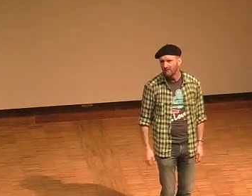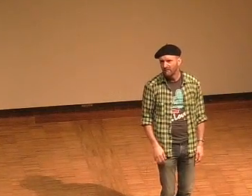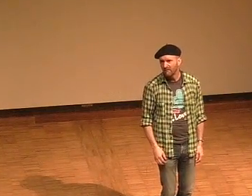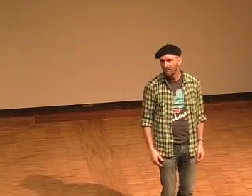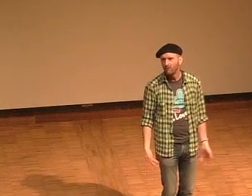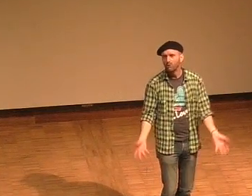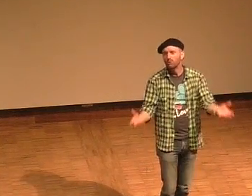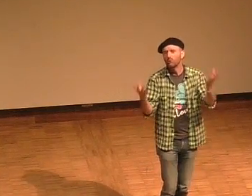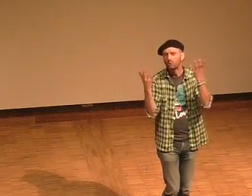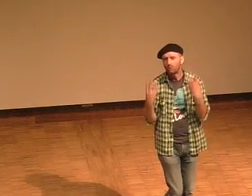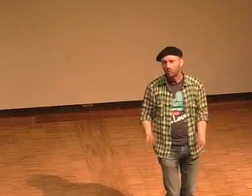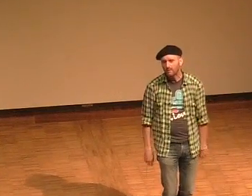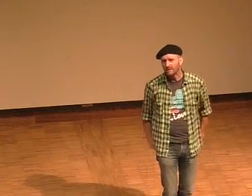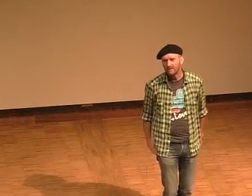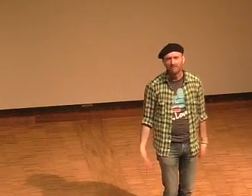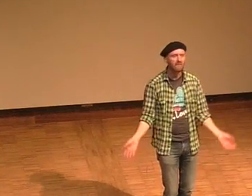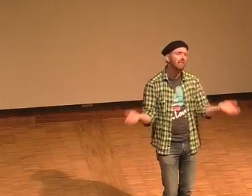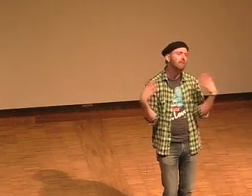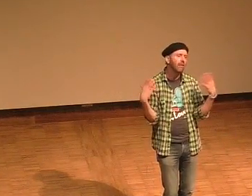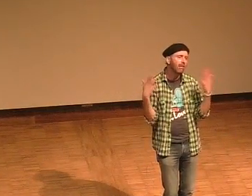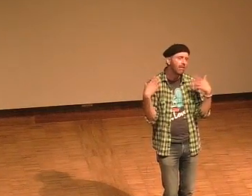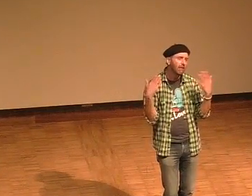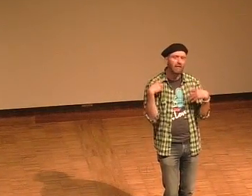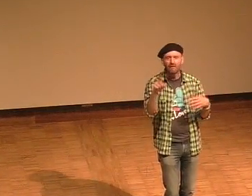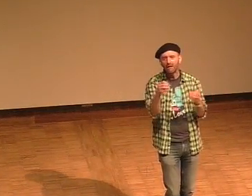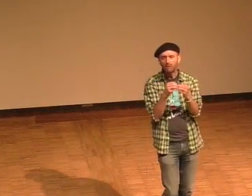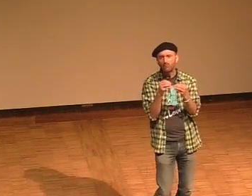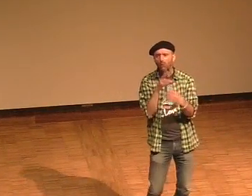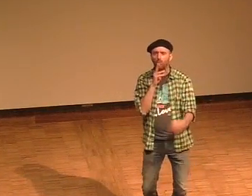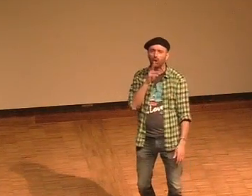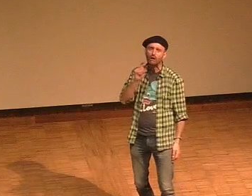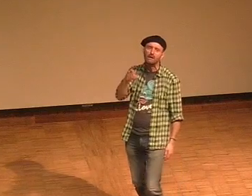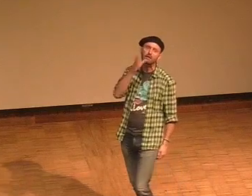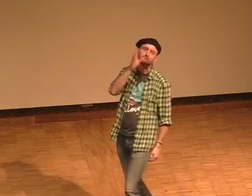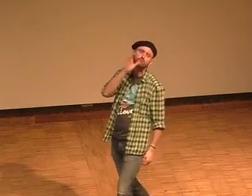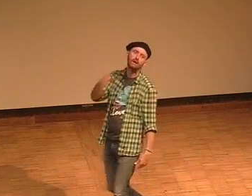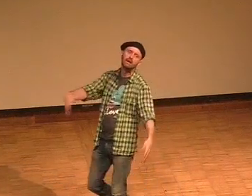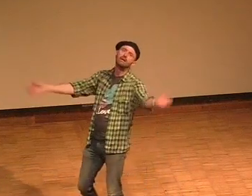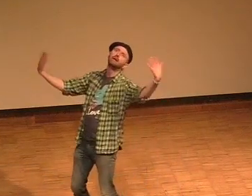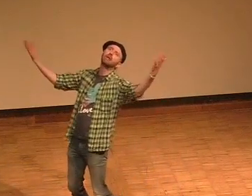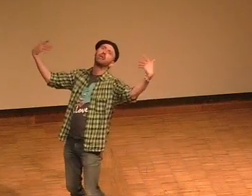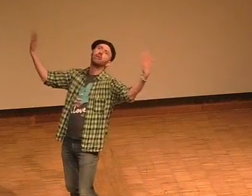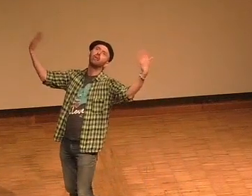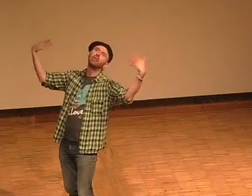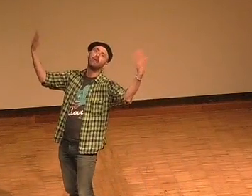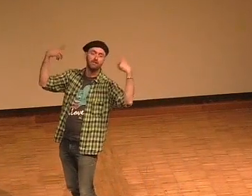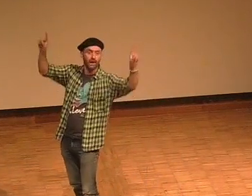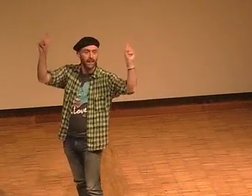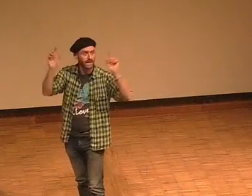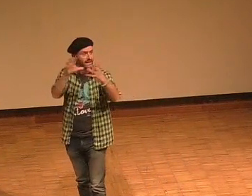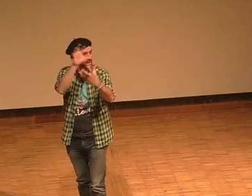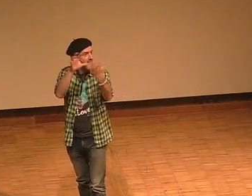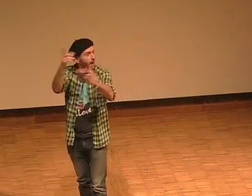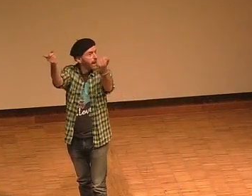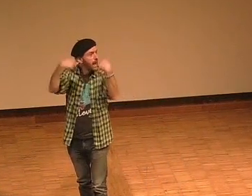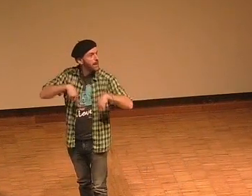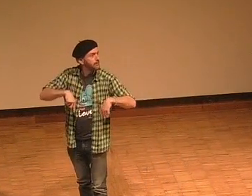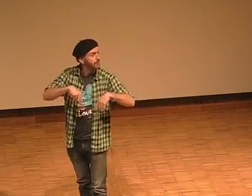it's hot, and it's humid, everybody needs to drink more water, and then finally the